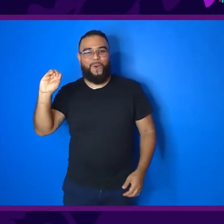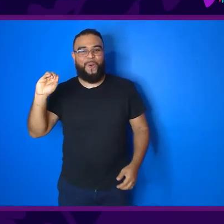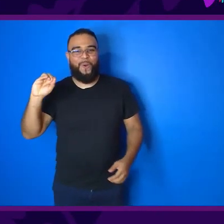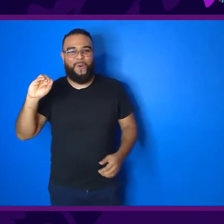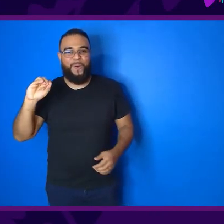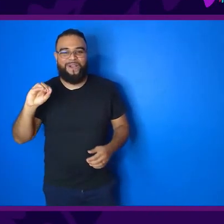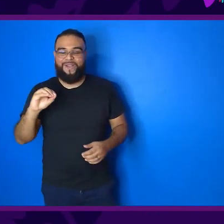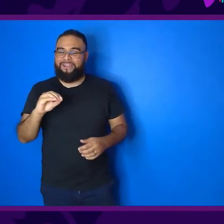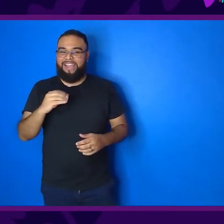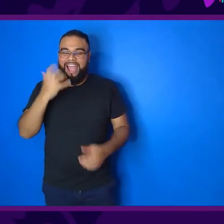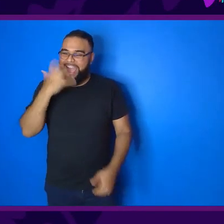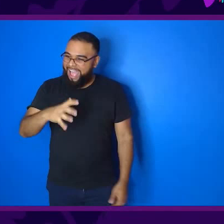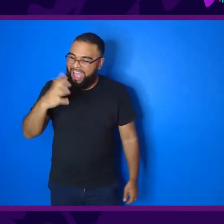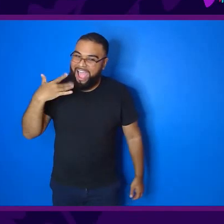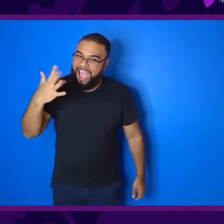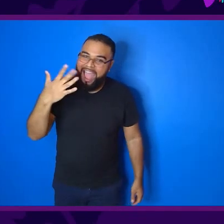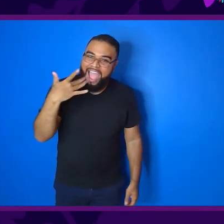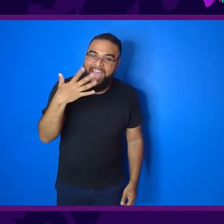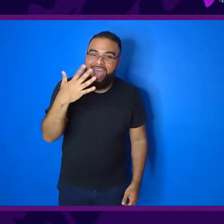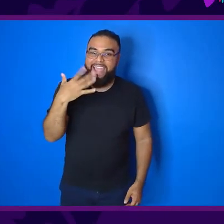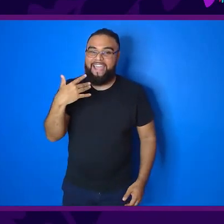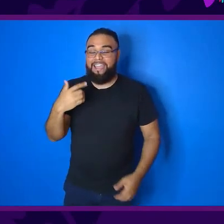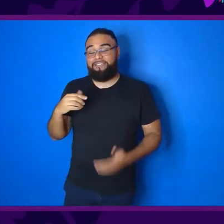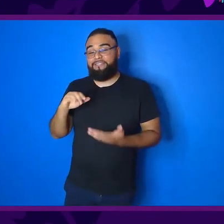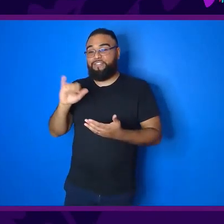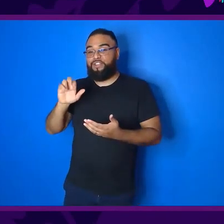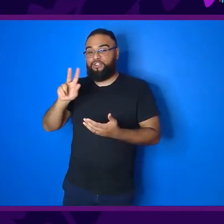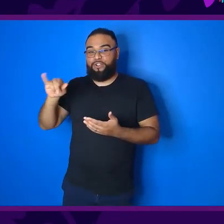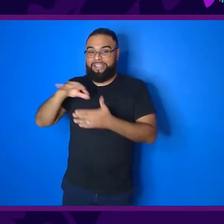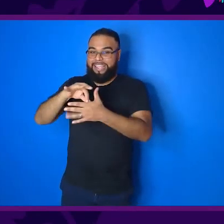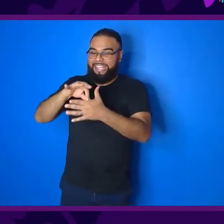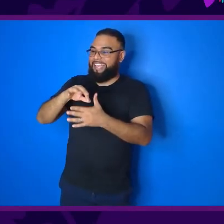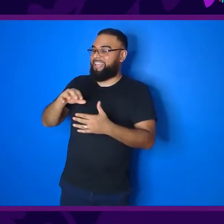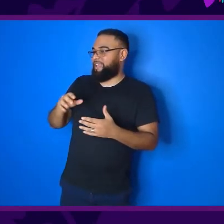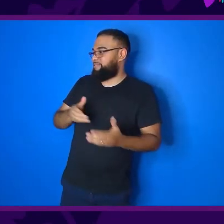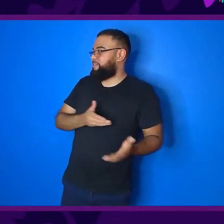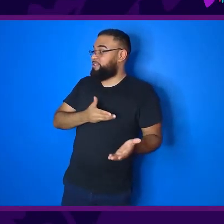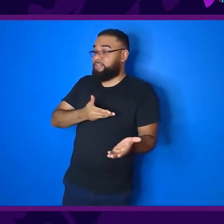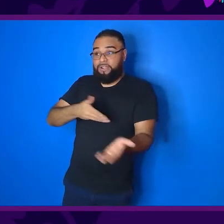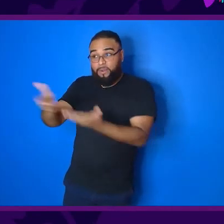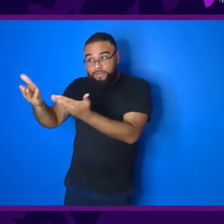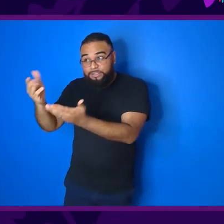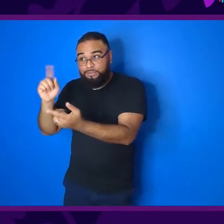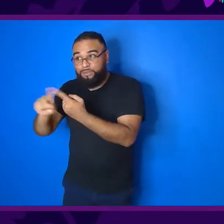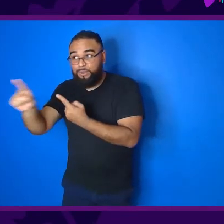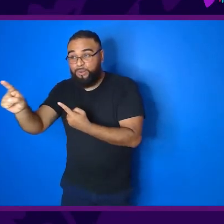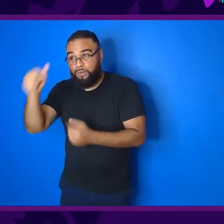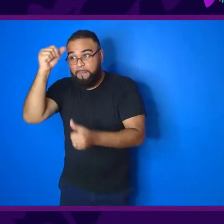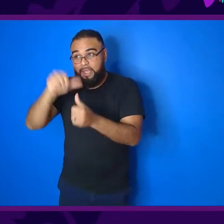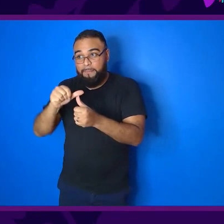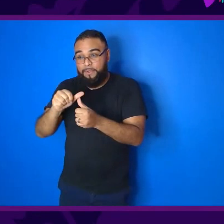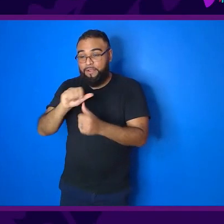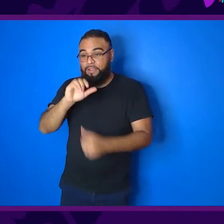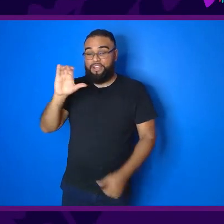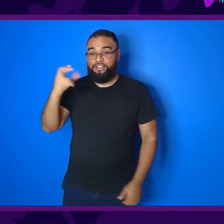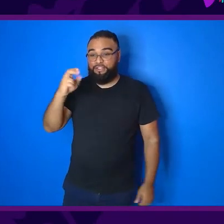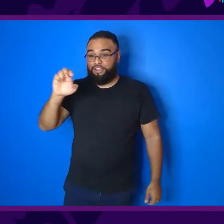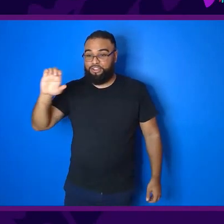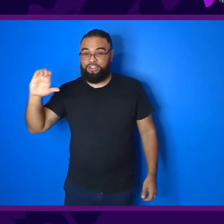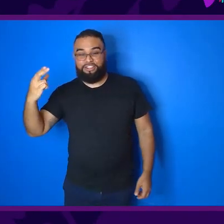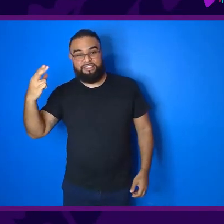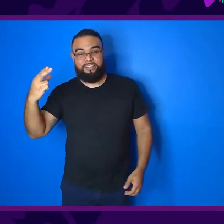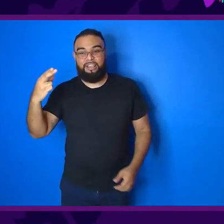Jalapeno Jackrabbit Jerky. It's coming to you. Just remember, Cheech's Free Range Jackrabbit Jerky. It's fast